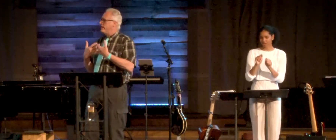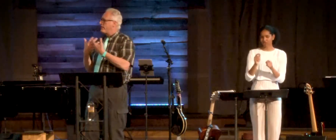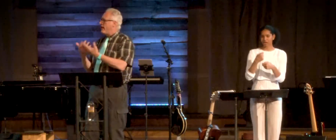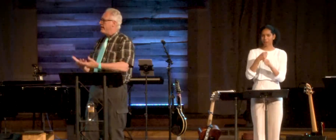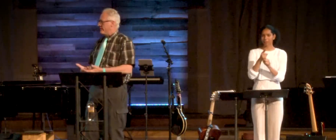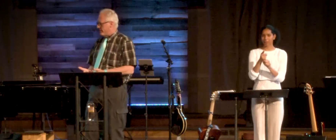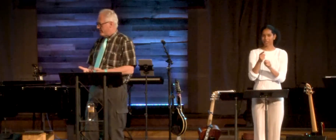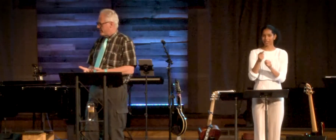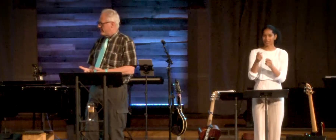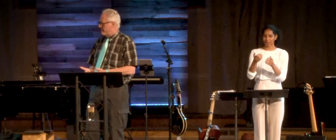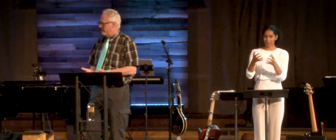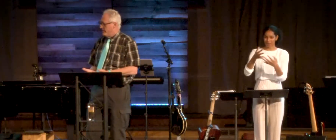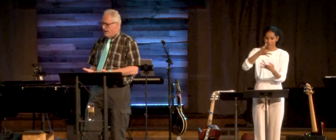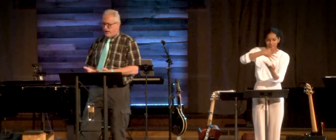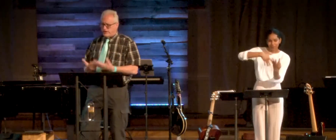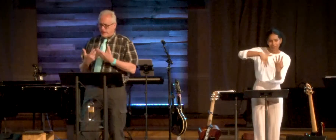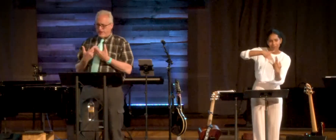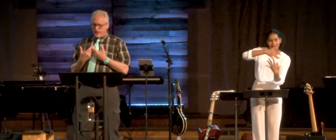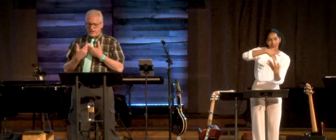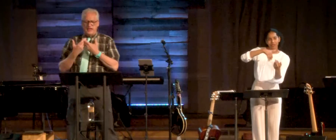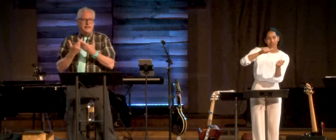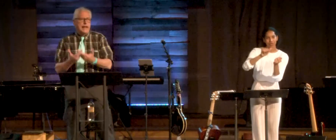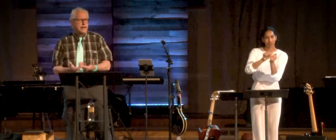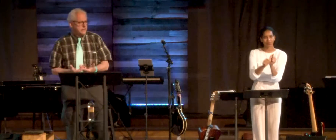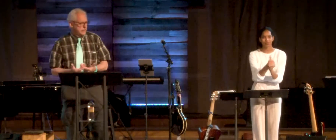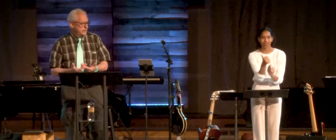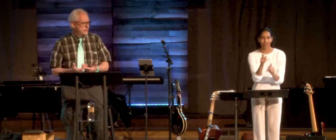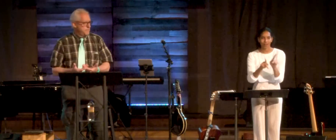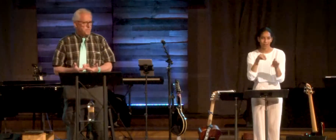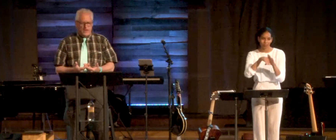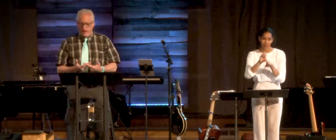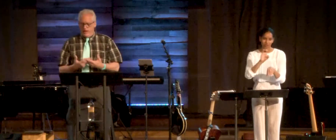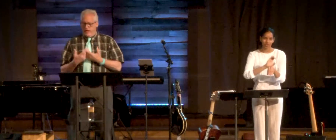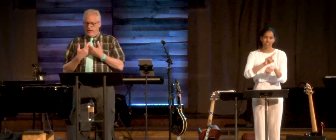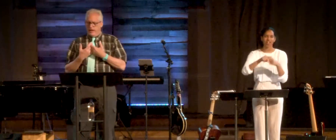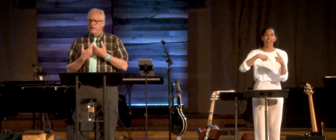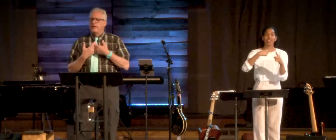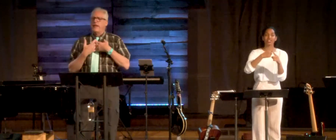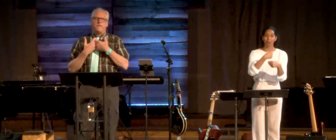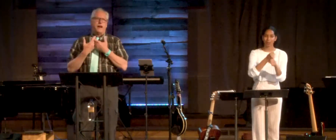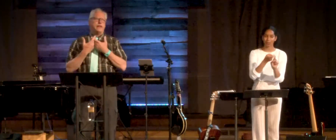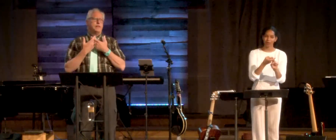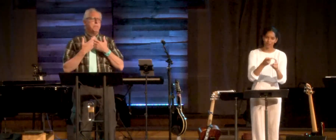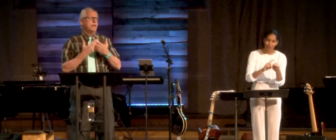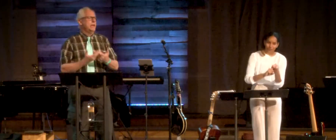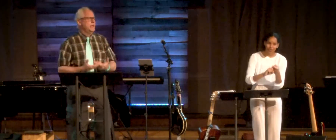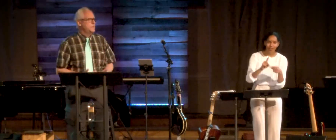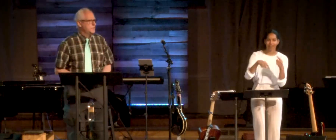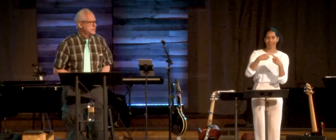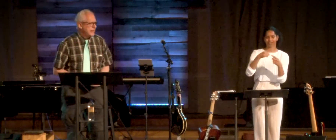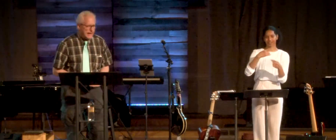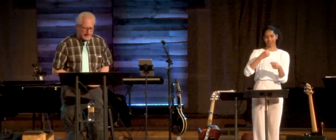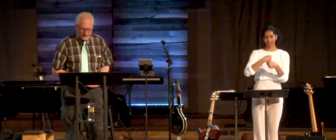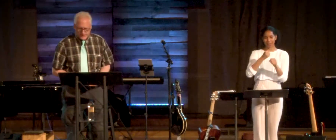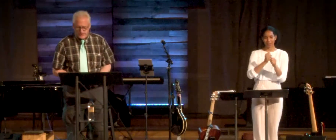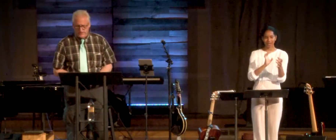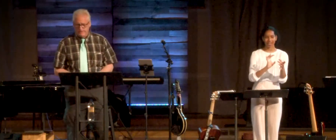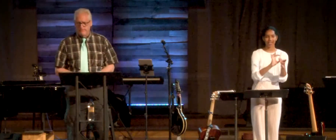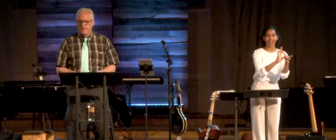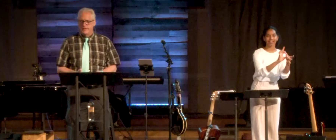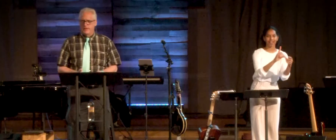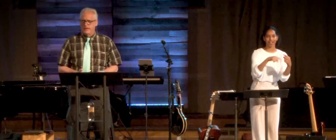make friends, until they're connected, until they find a meaningful